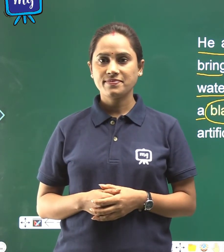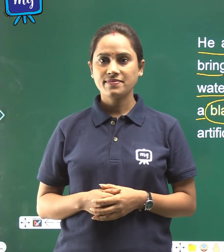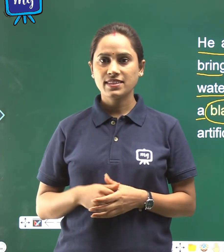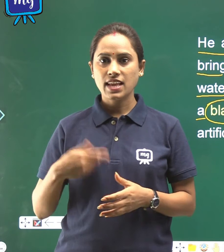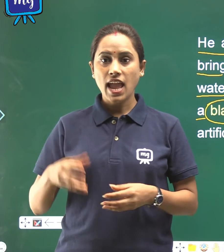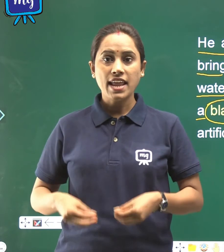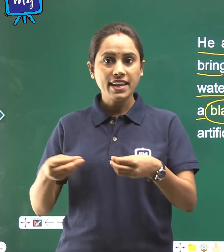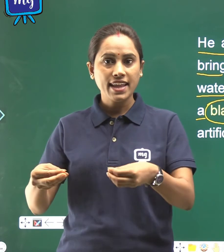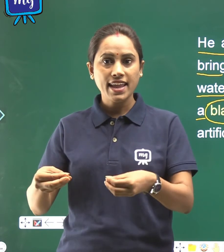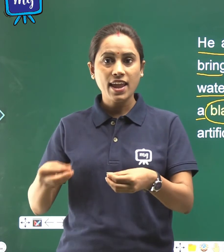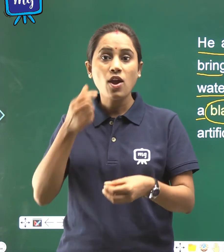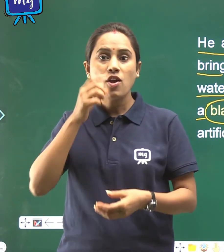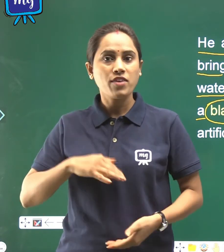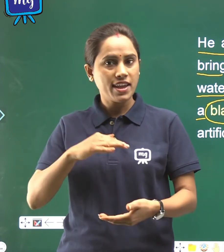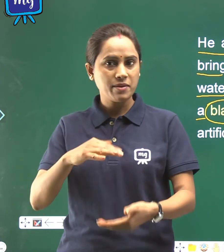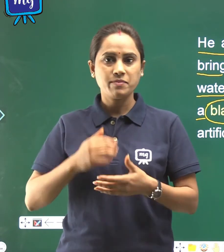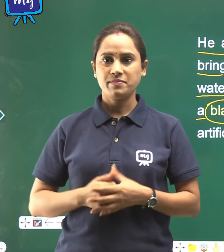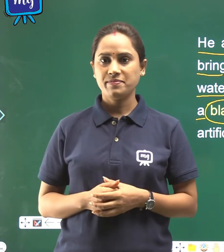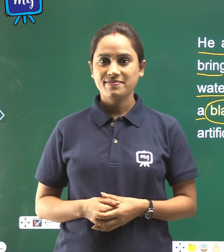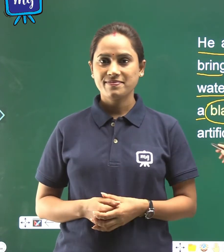and gave him